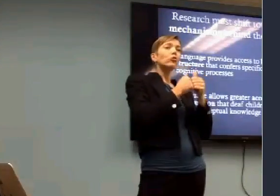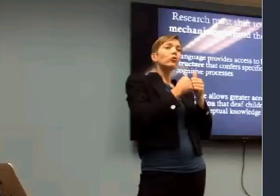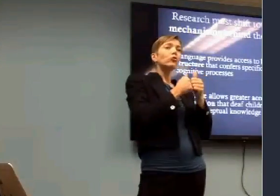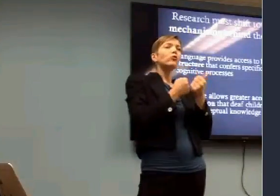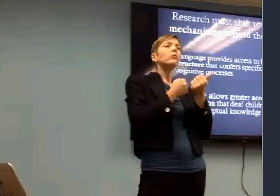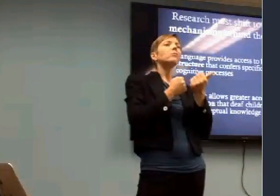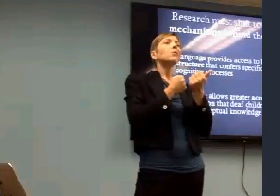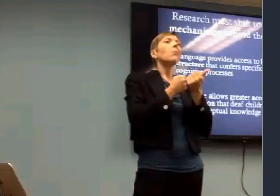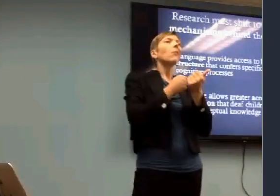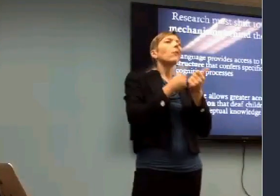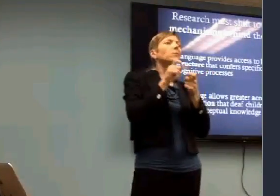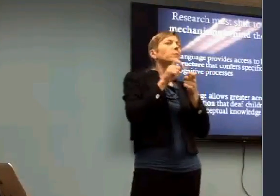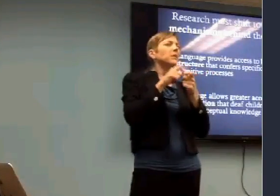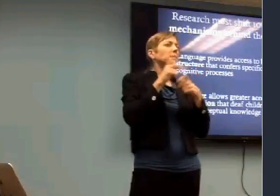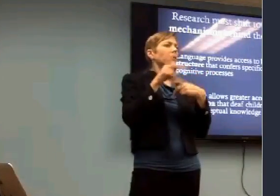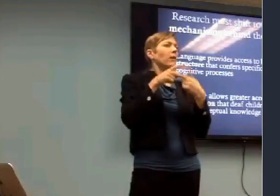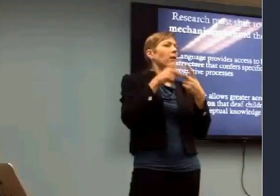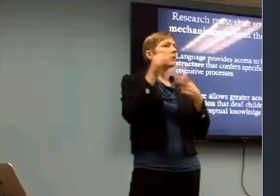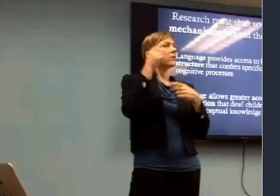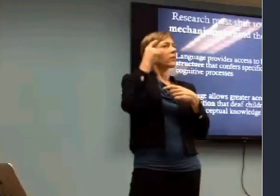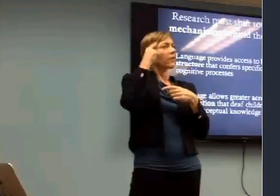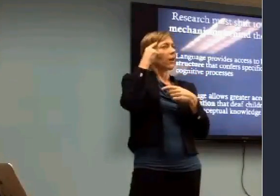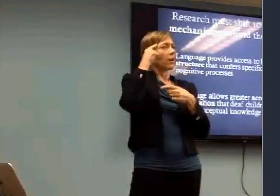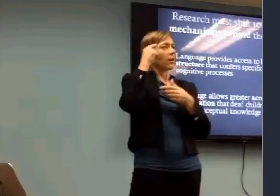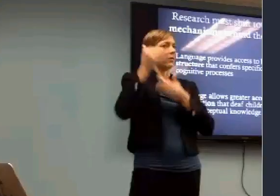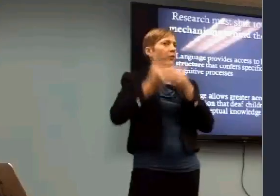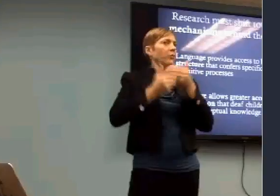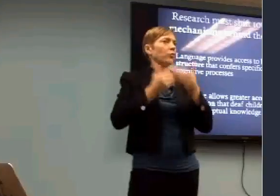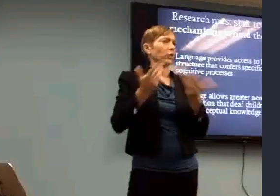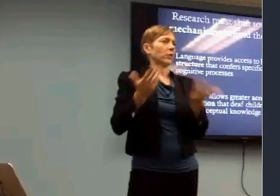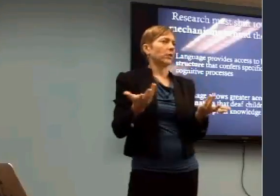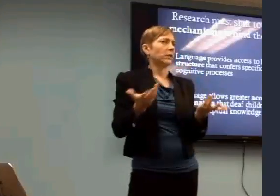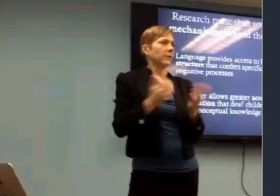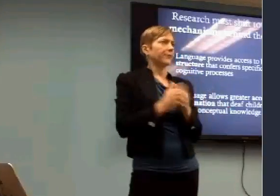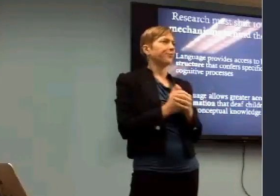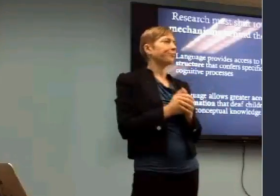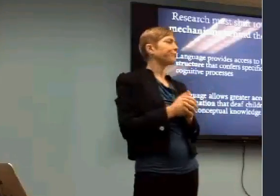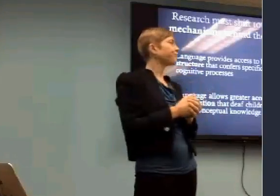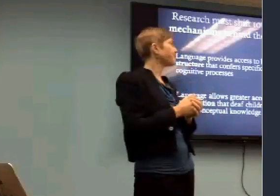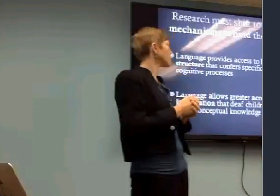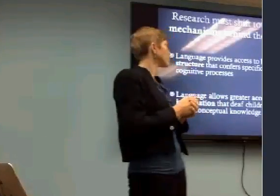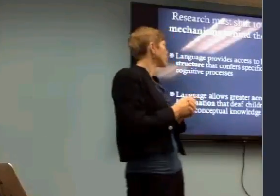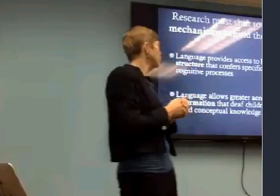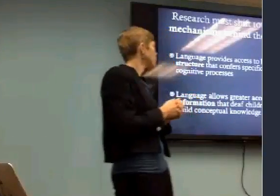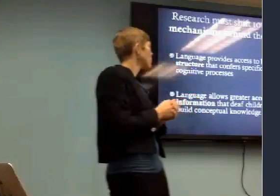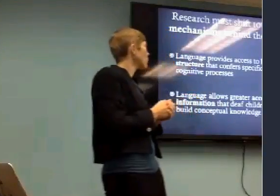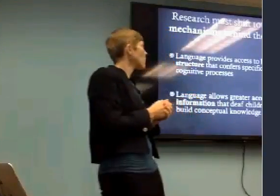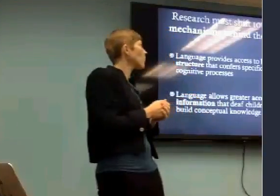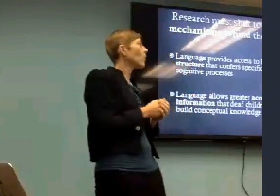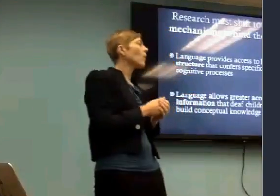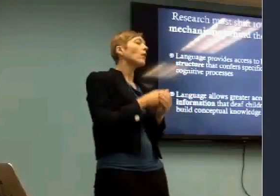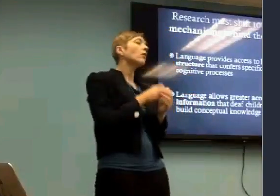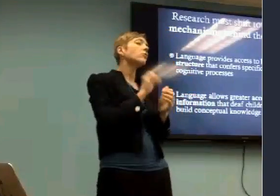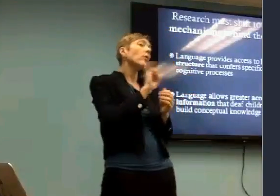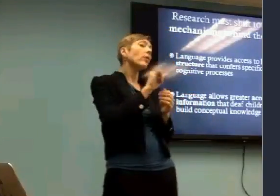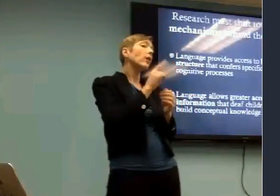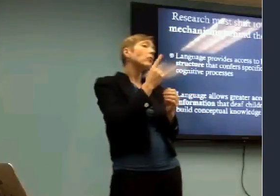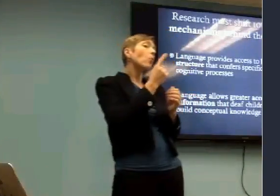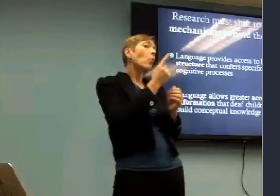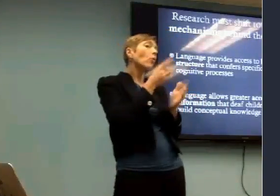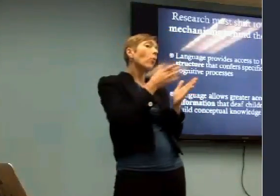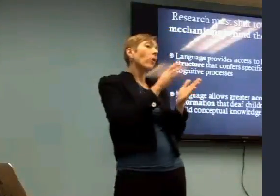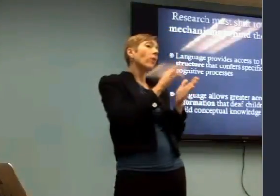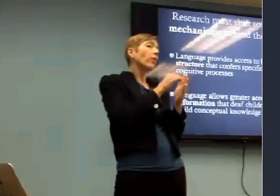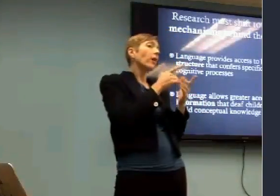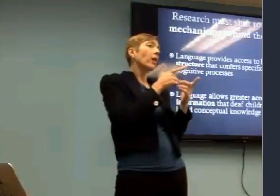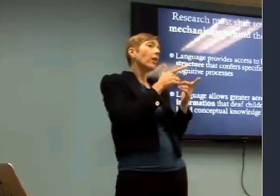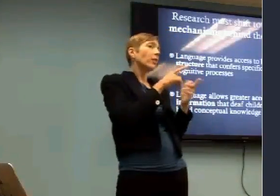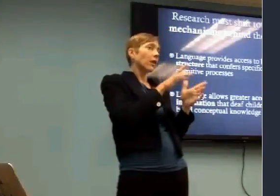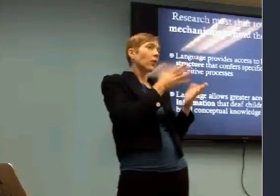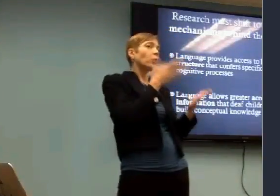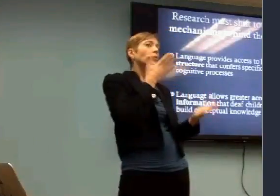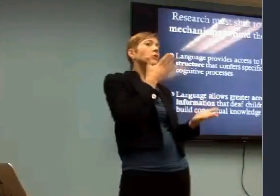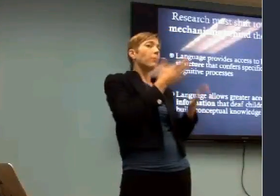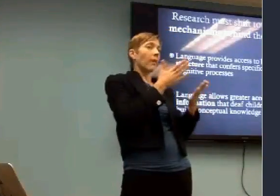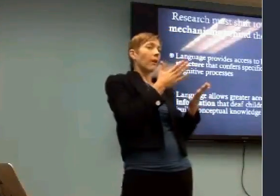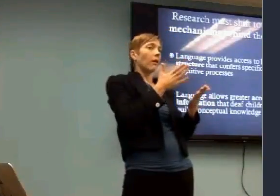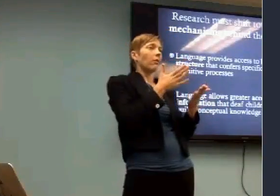The specifics of syntax structure helps drive cognitive development. And it is one way